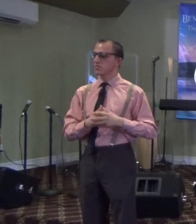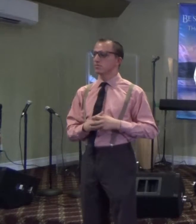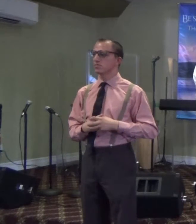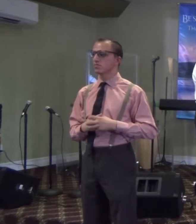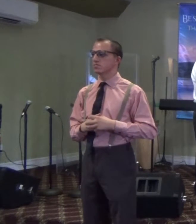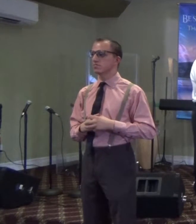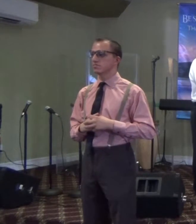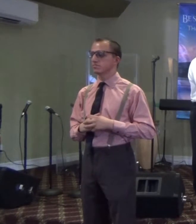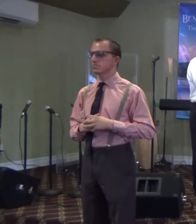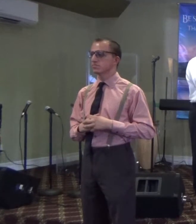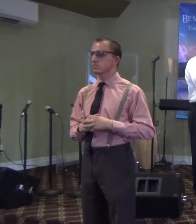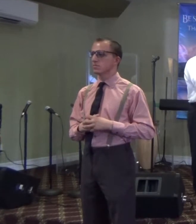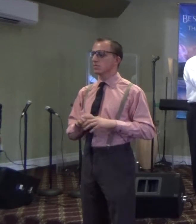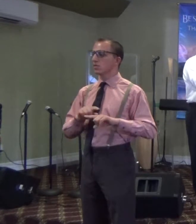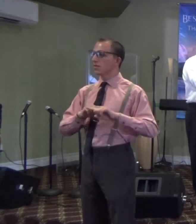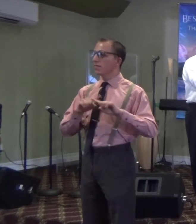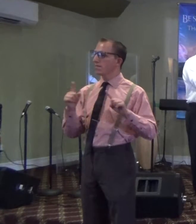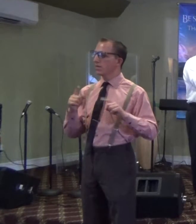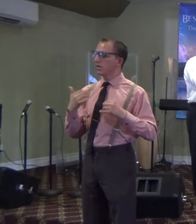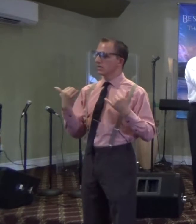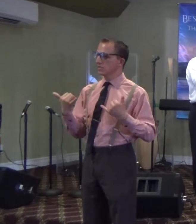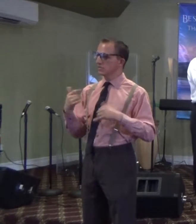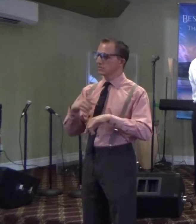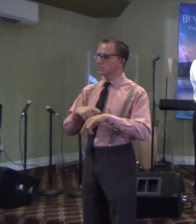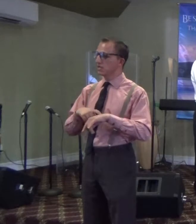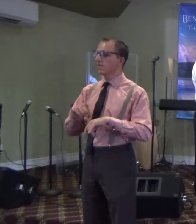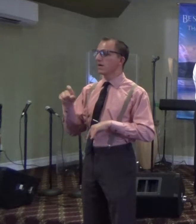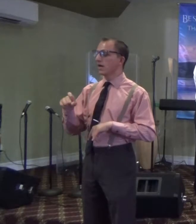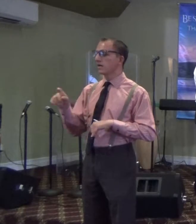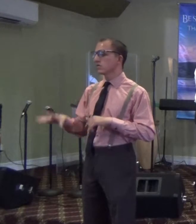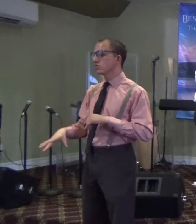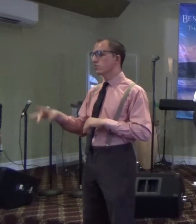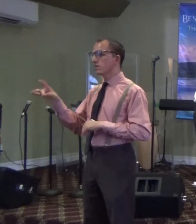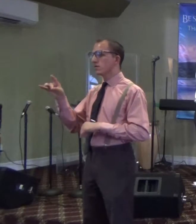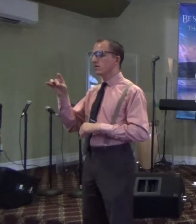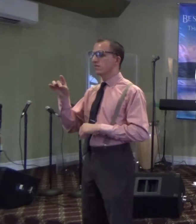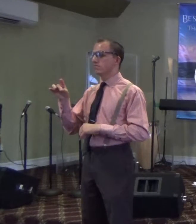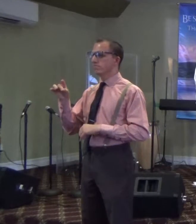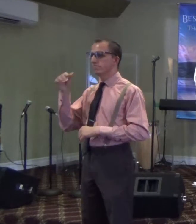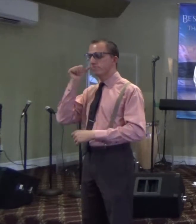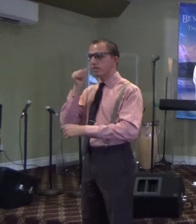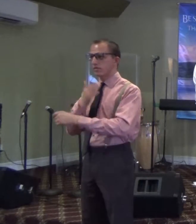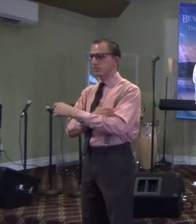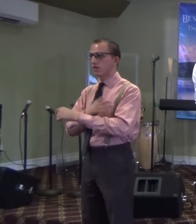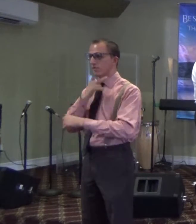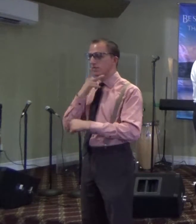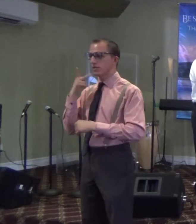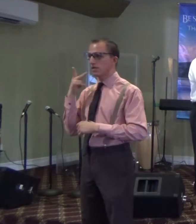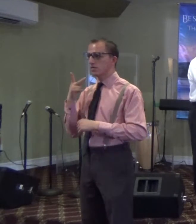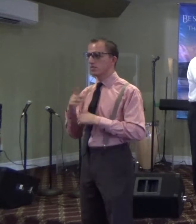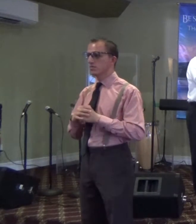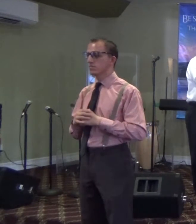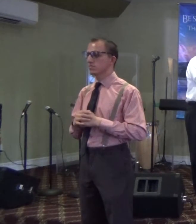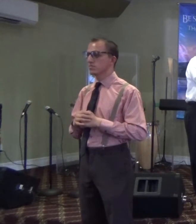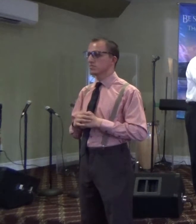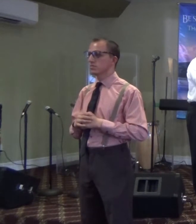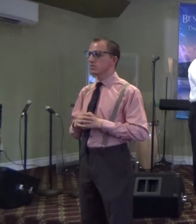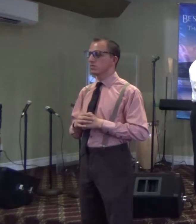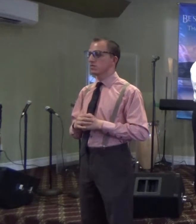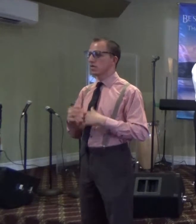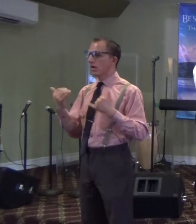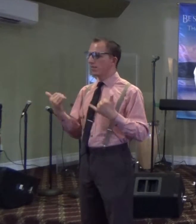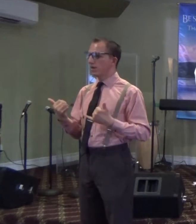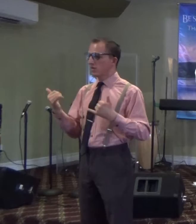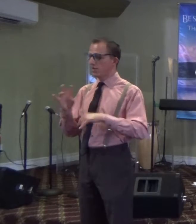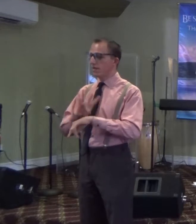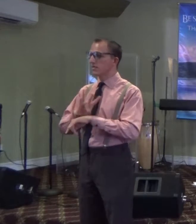help you. Pero mire, le dije, en este But look, momento at le this expliqué, moment, yo I voy a explained to recoger a mi him, I'm going hija. to pick up my daughter. Y le dije, ahorita